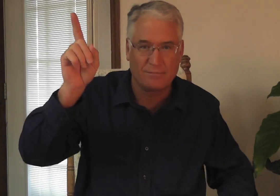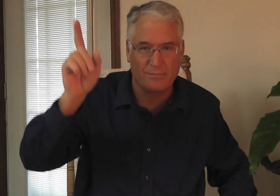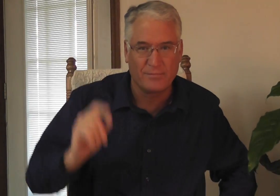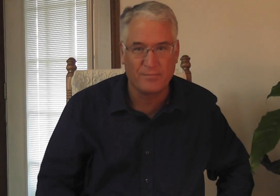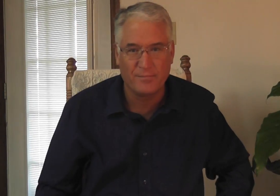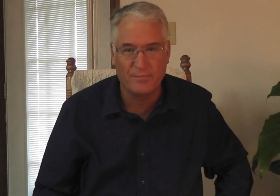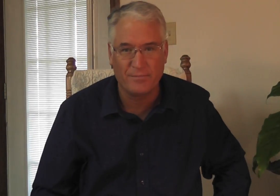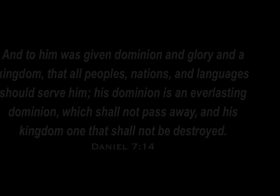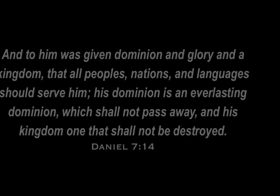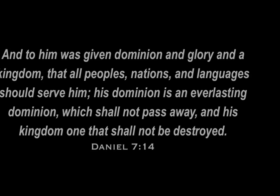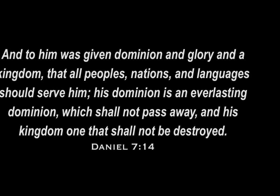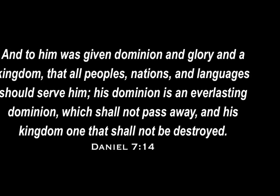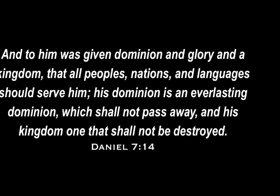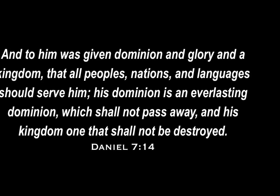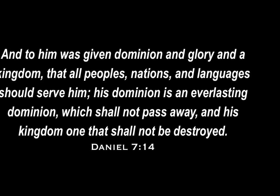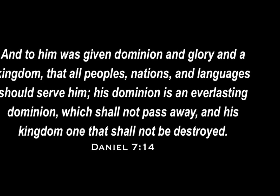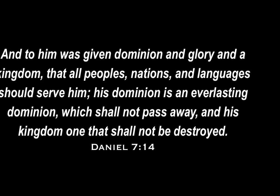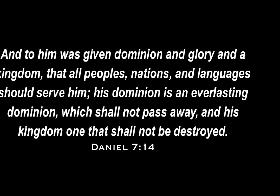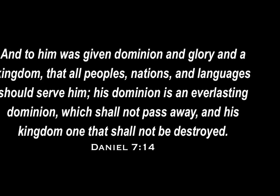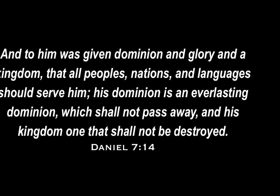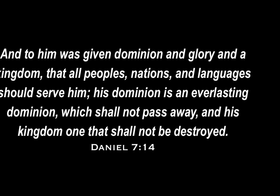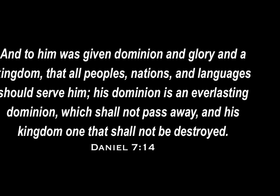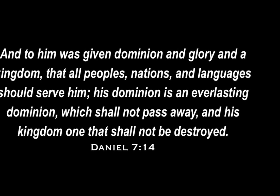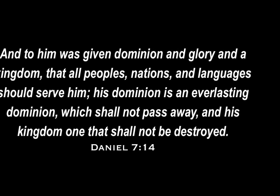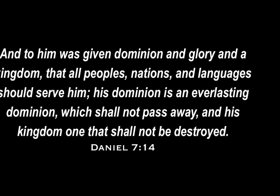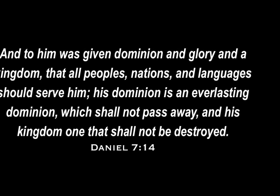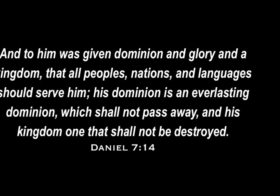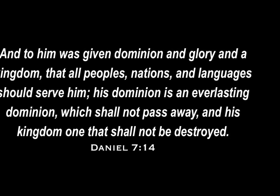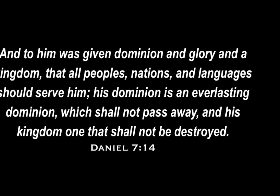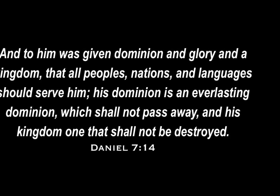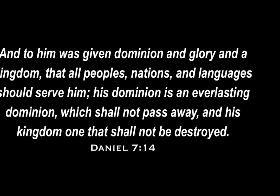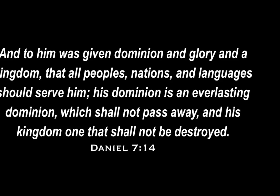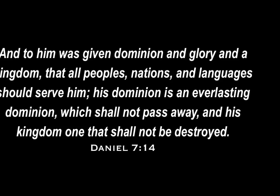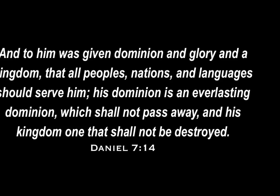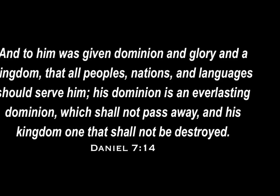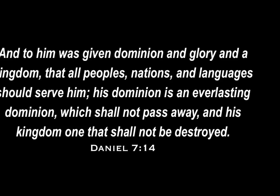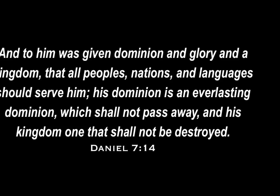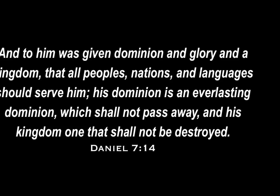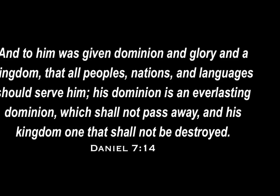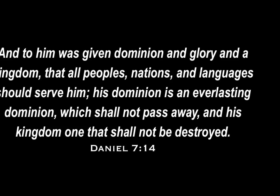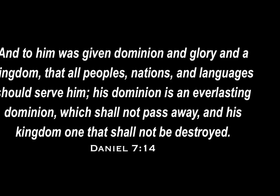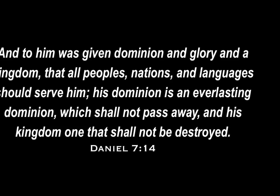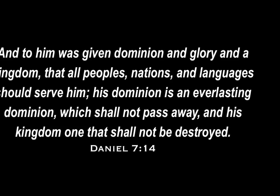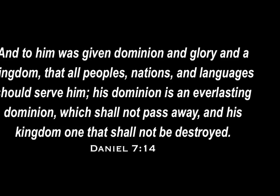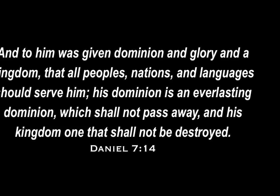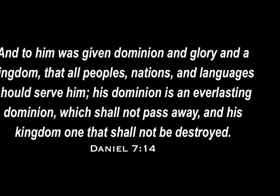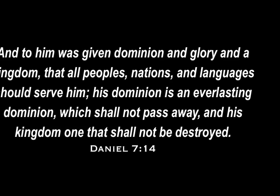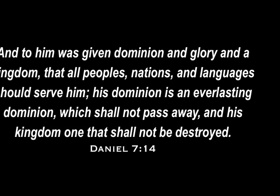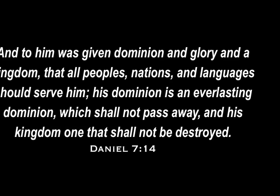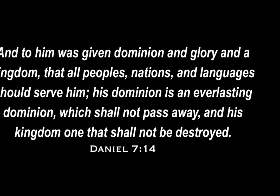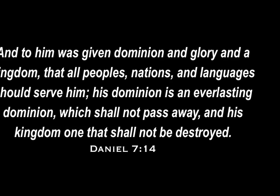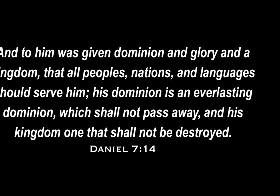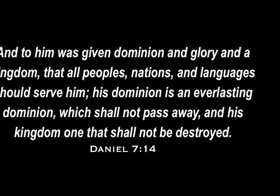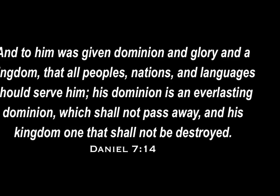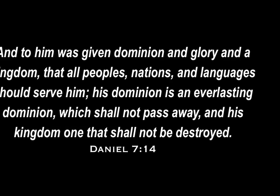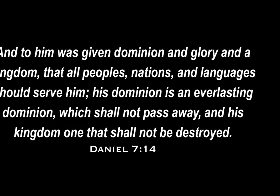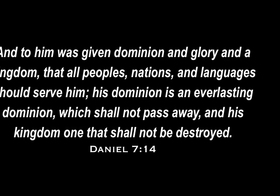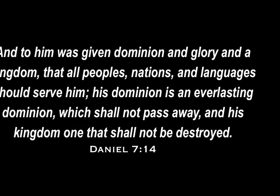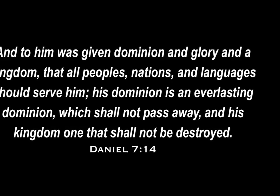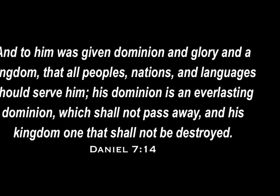Christ. And to him was given dominion and glory and a kingdom, that all peoples, nations, and languages should serve him. His